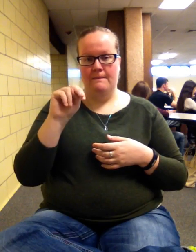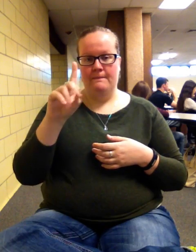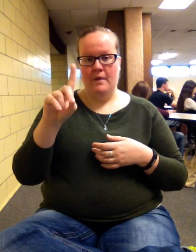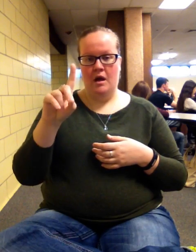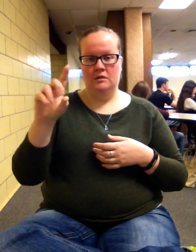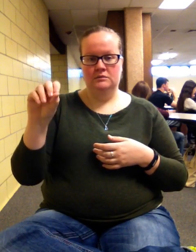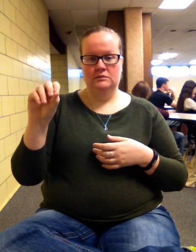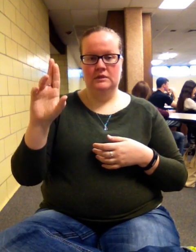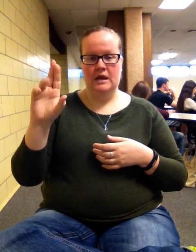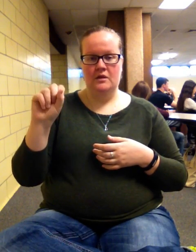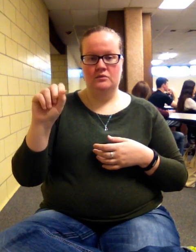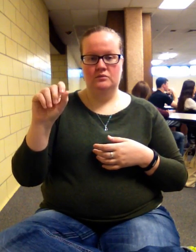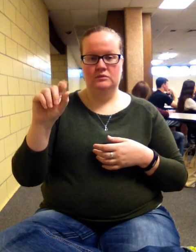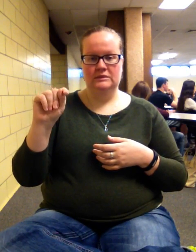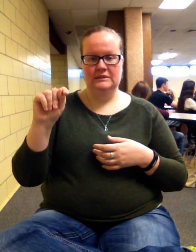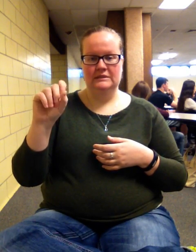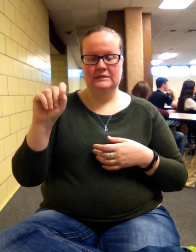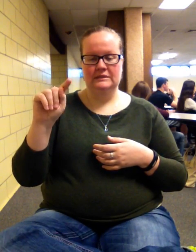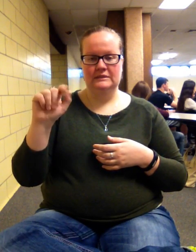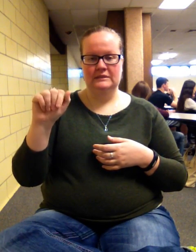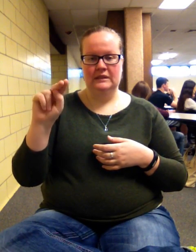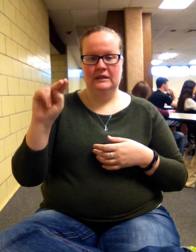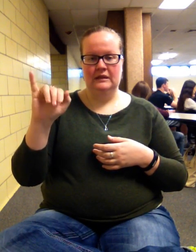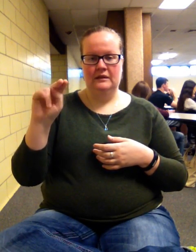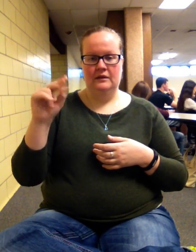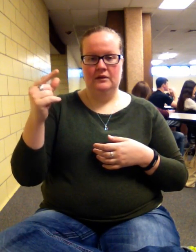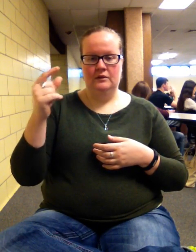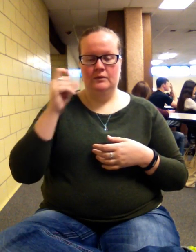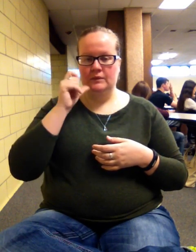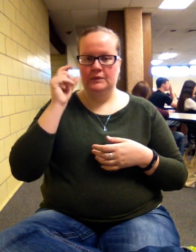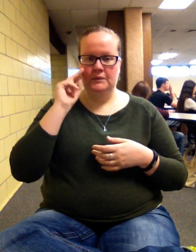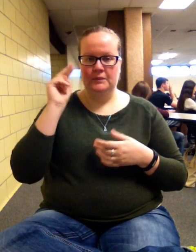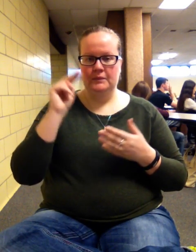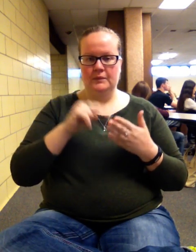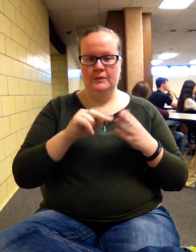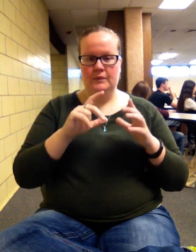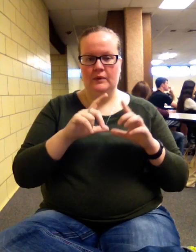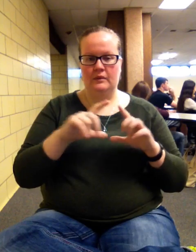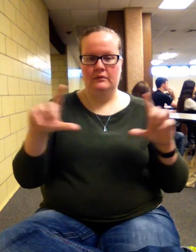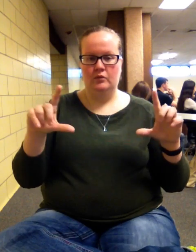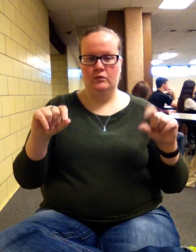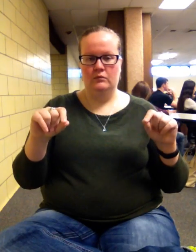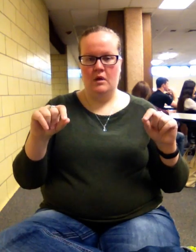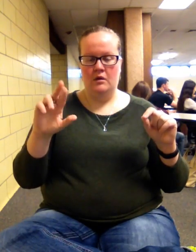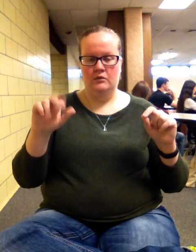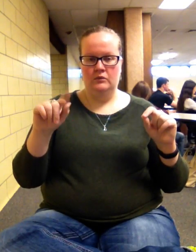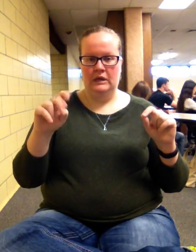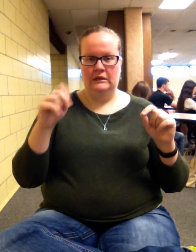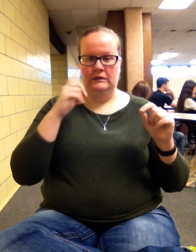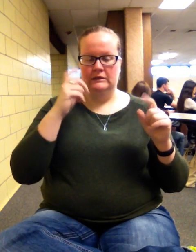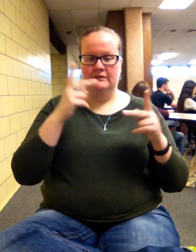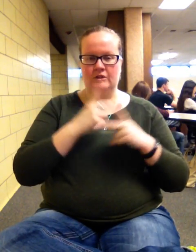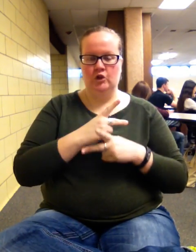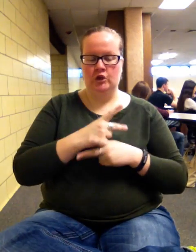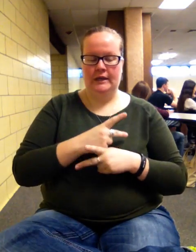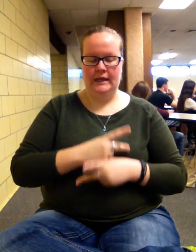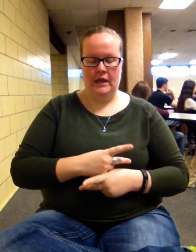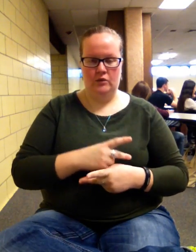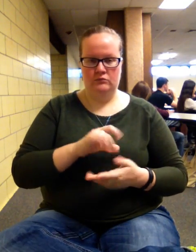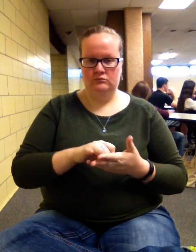wouldn't look at the coupon rate of that bond because that's something that historically they figured out, and maybe that's not really reflecting what's